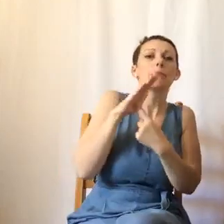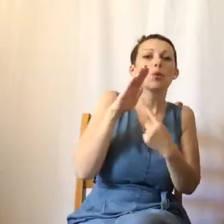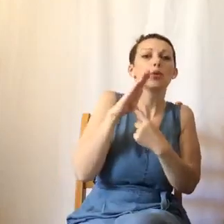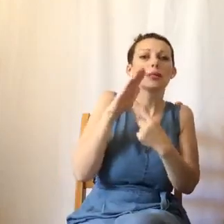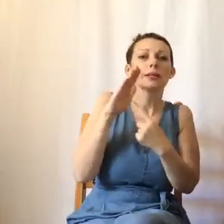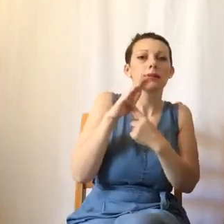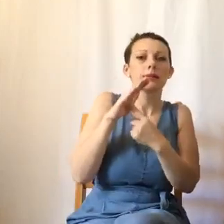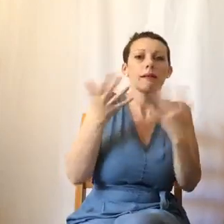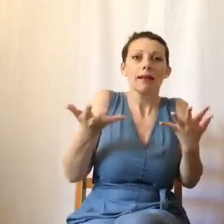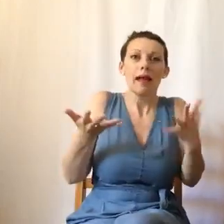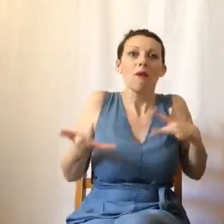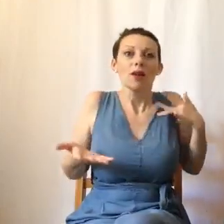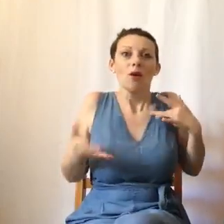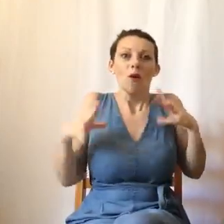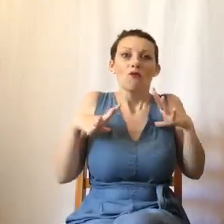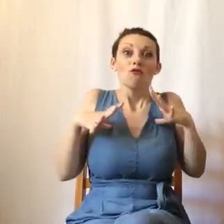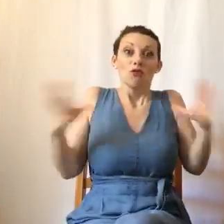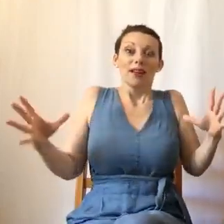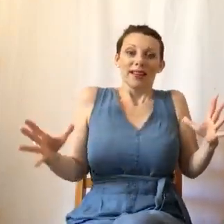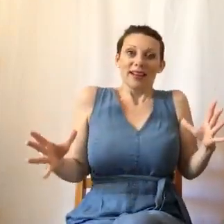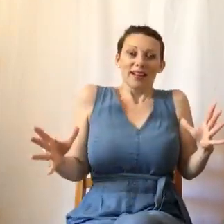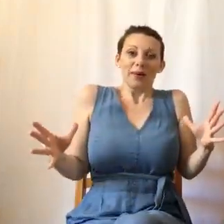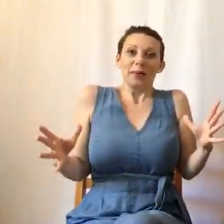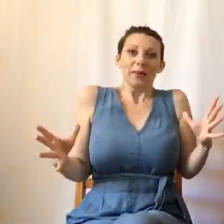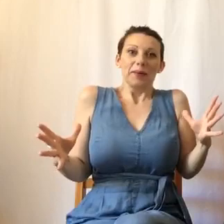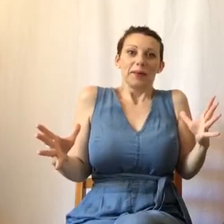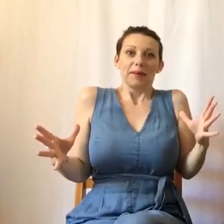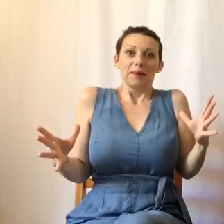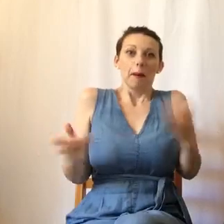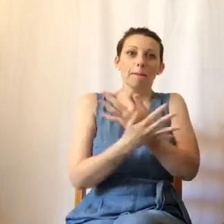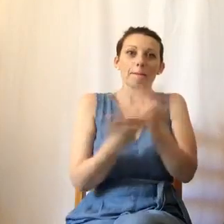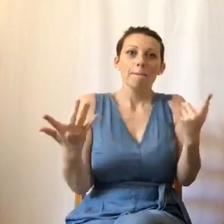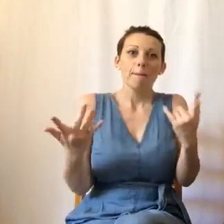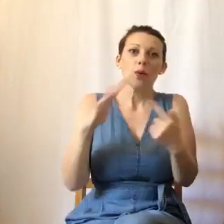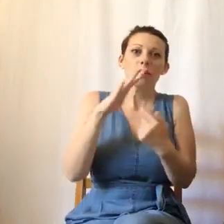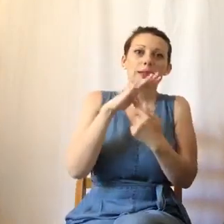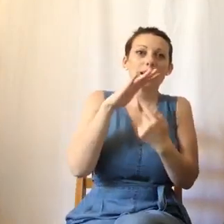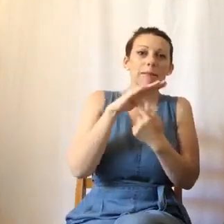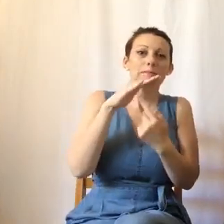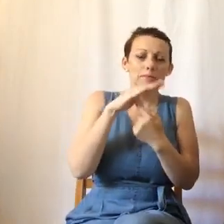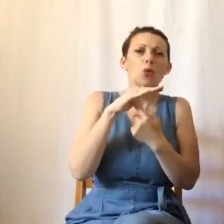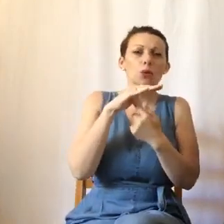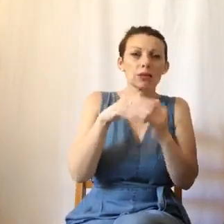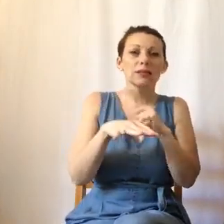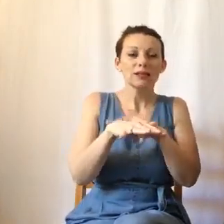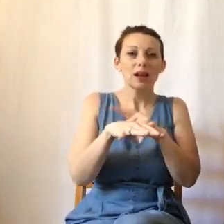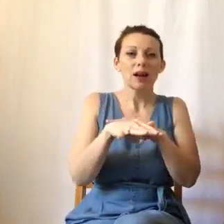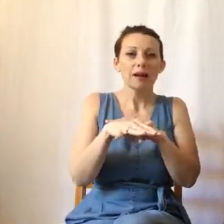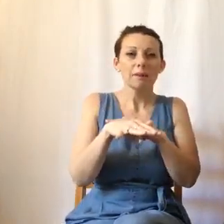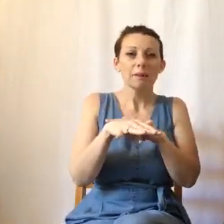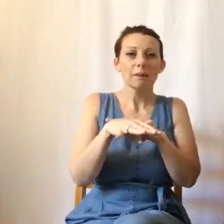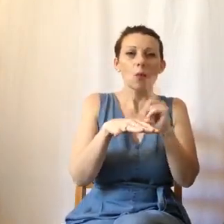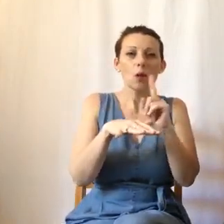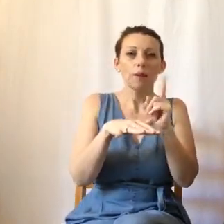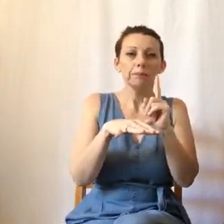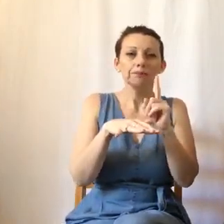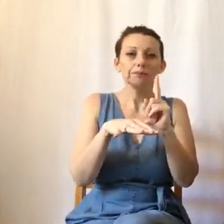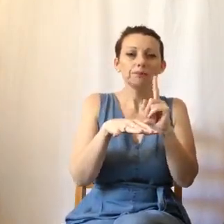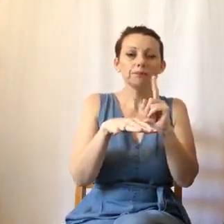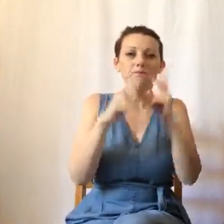At a most important time, their appearances meant zero. It was their kindness and courage that made